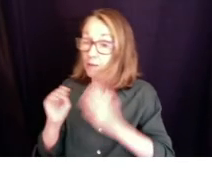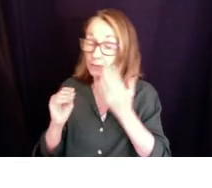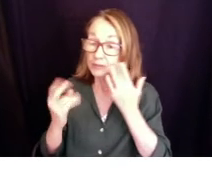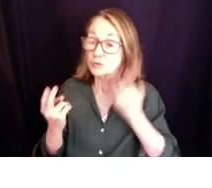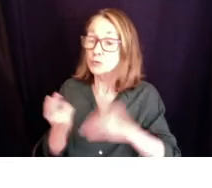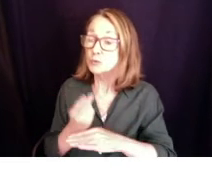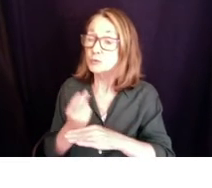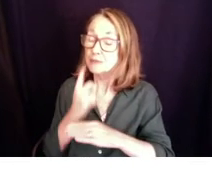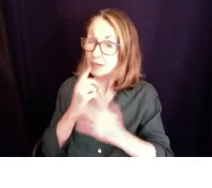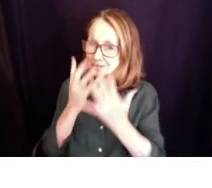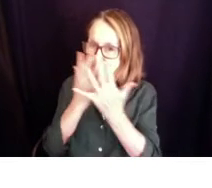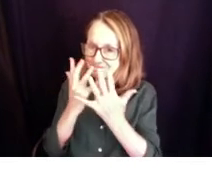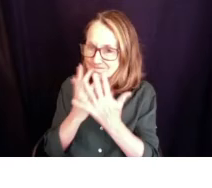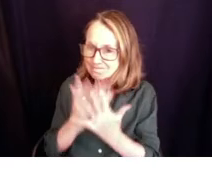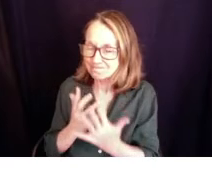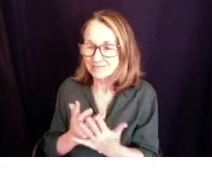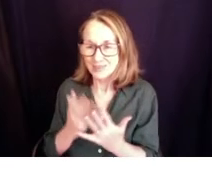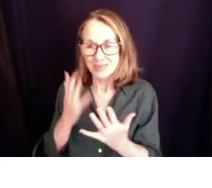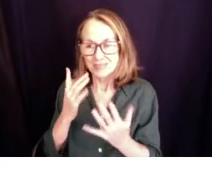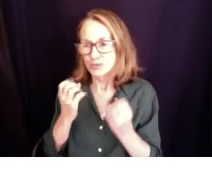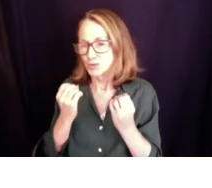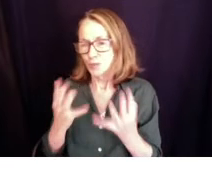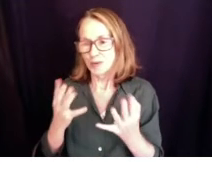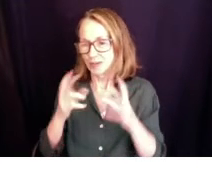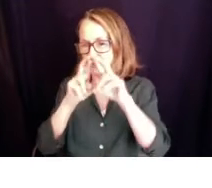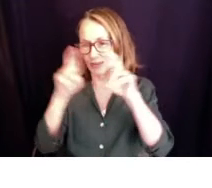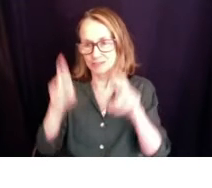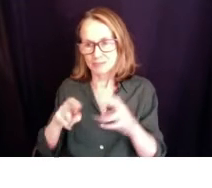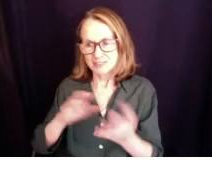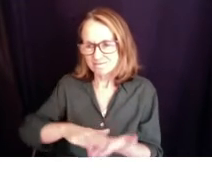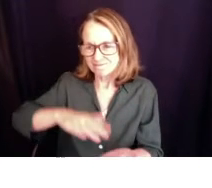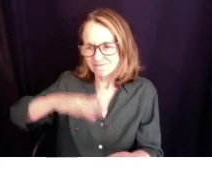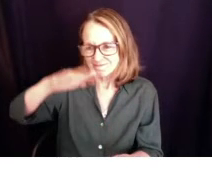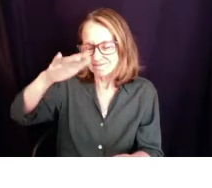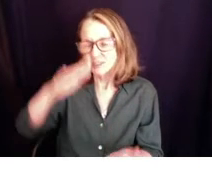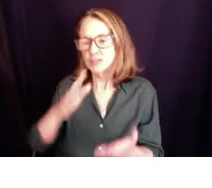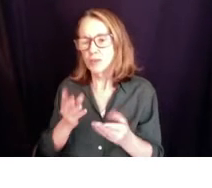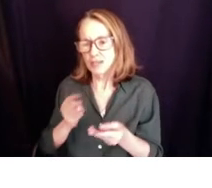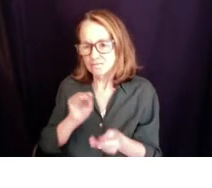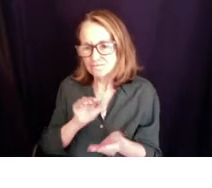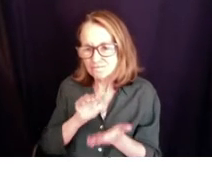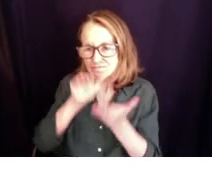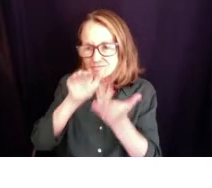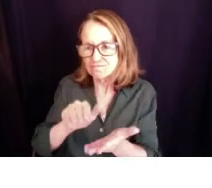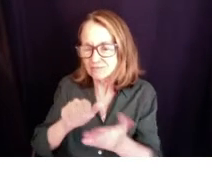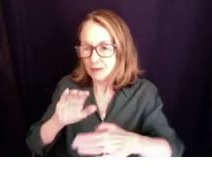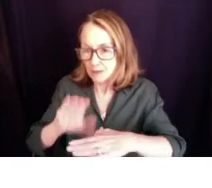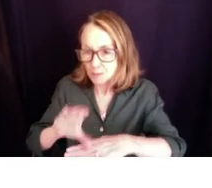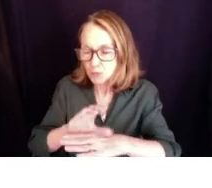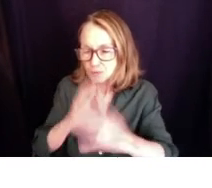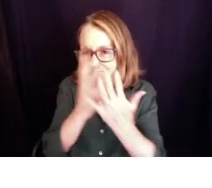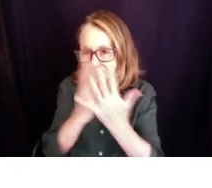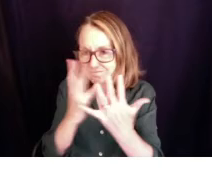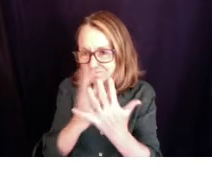these now, the software system, to screen out people because they get hundreds of resumes and